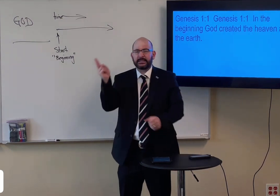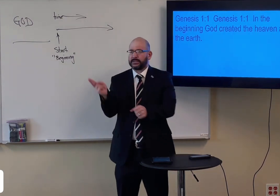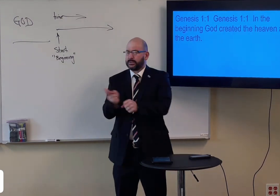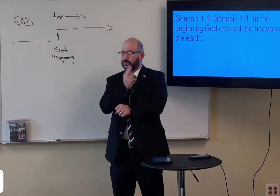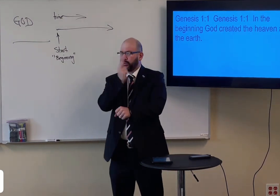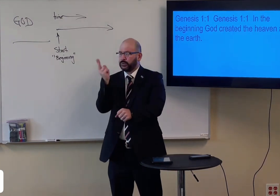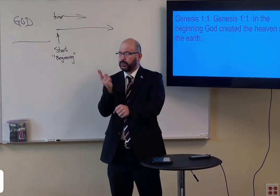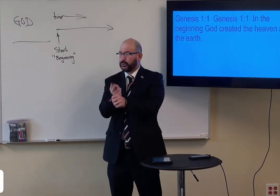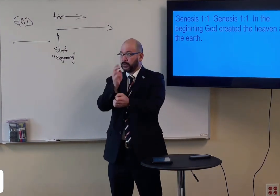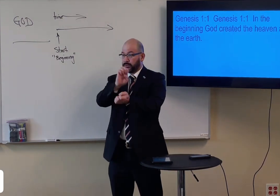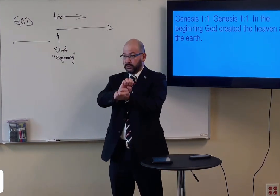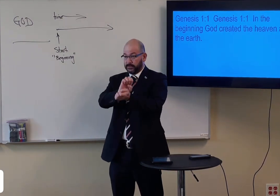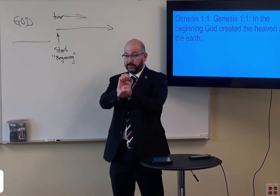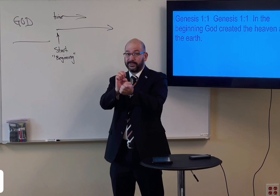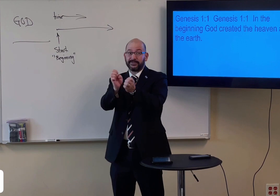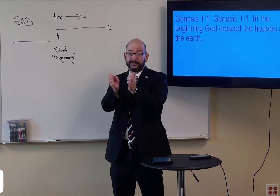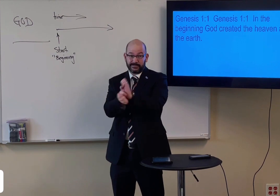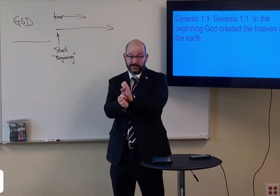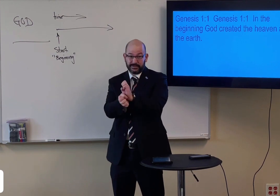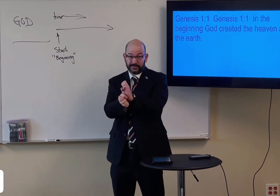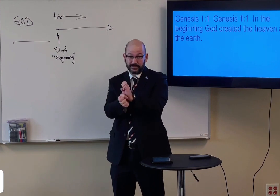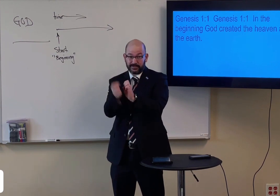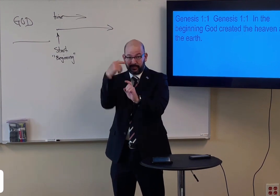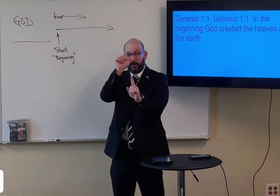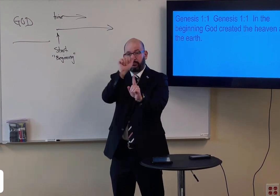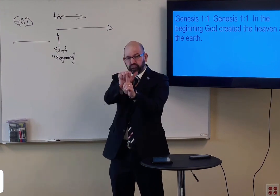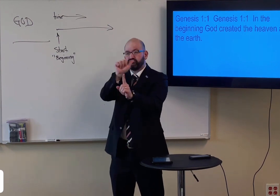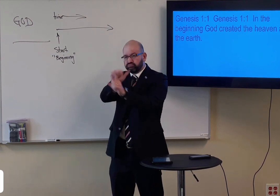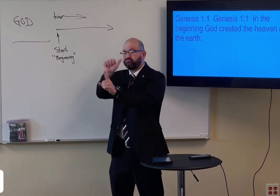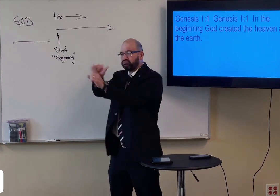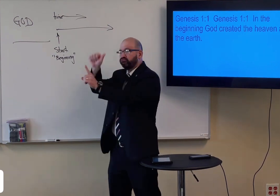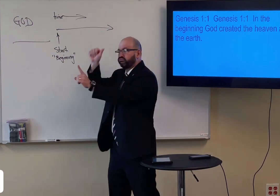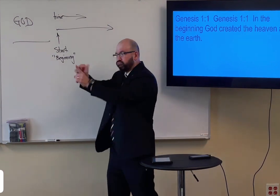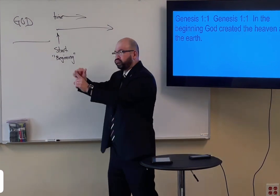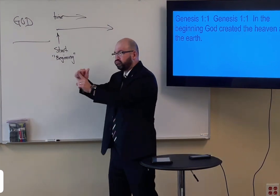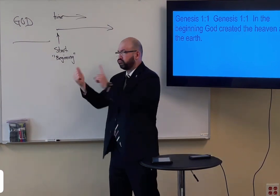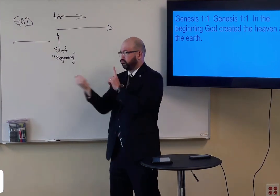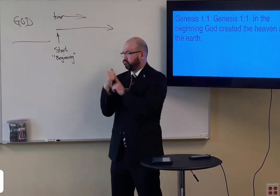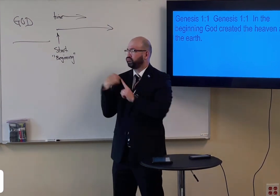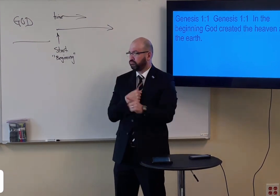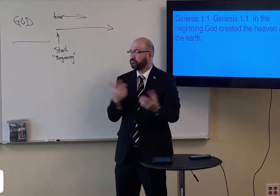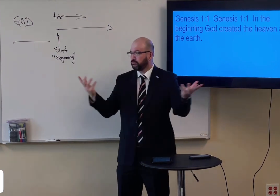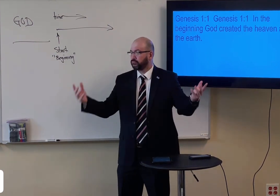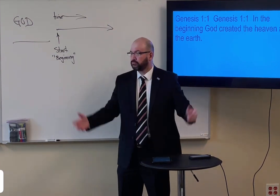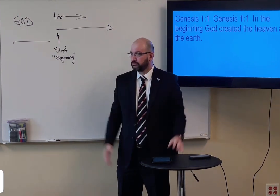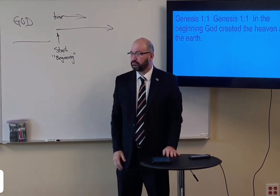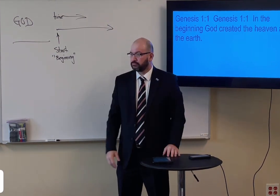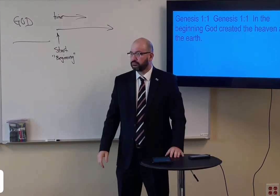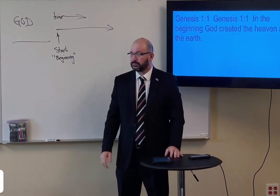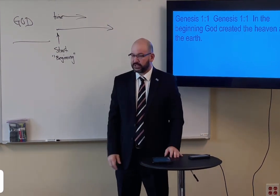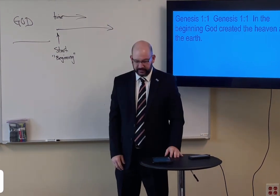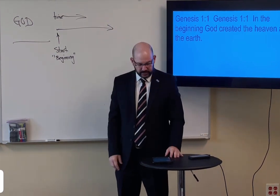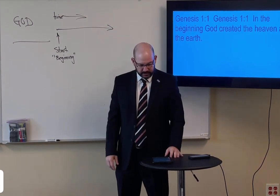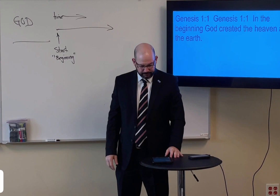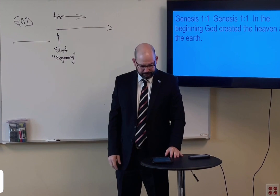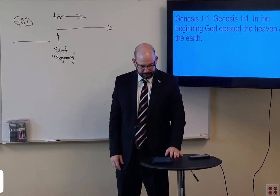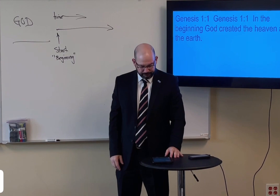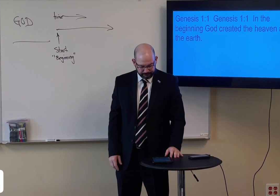The devil uses evolution to influence people, to deceive us.